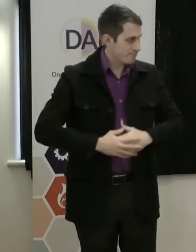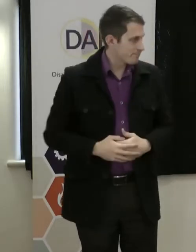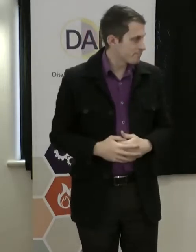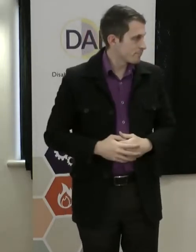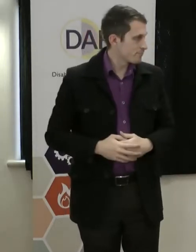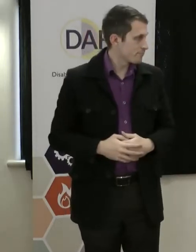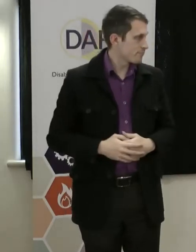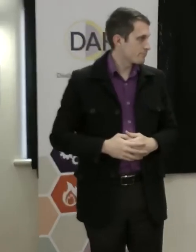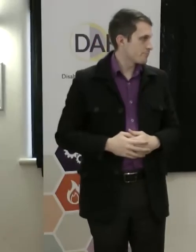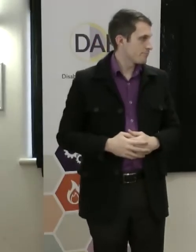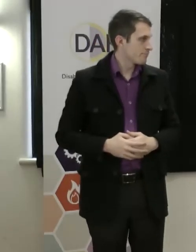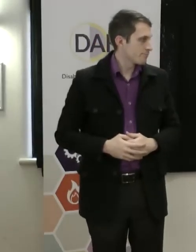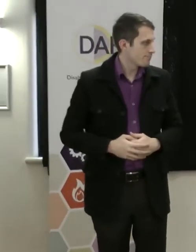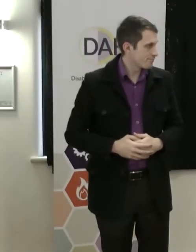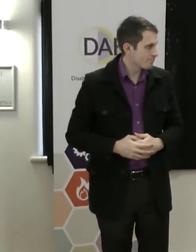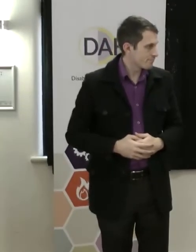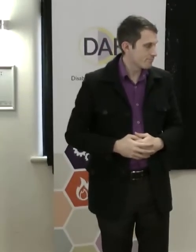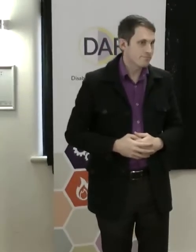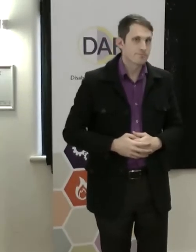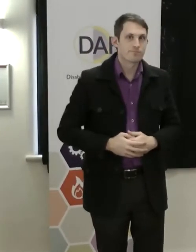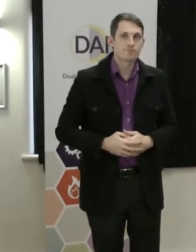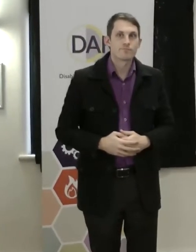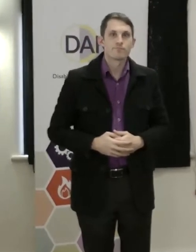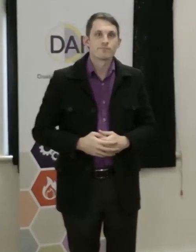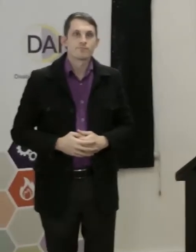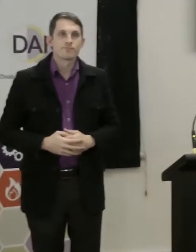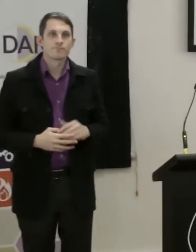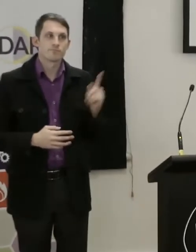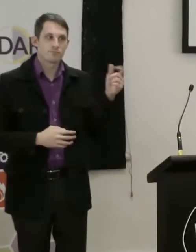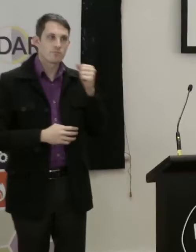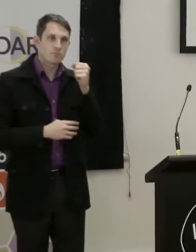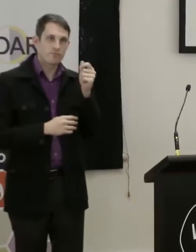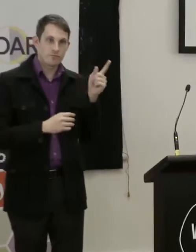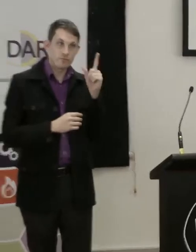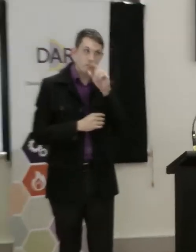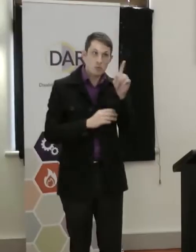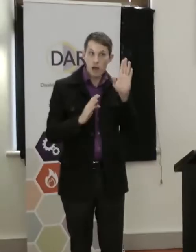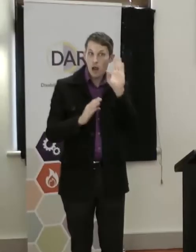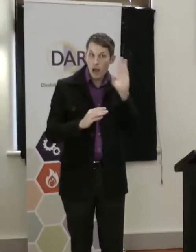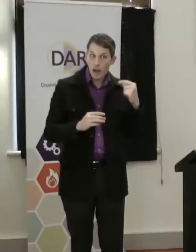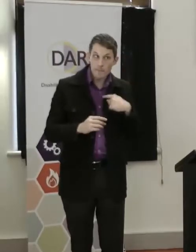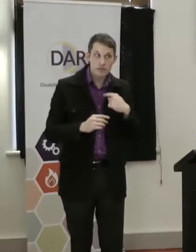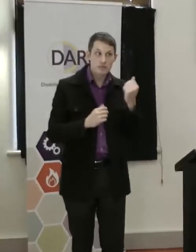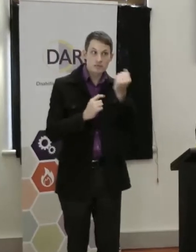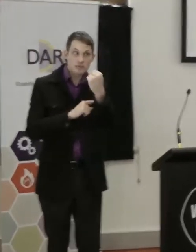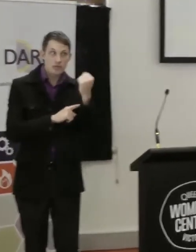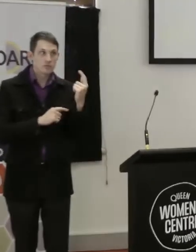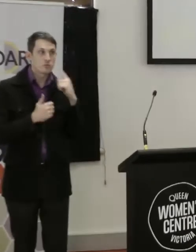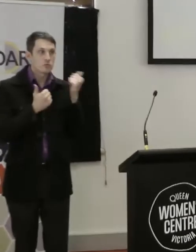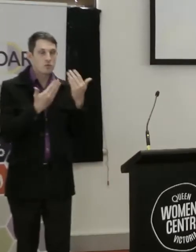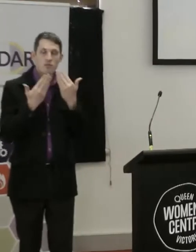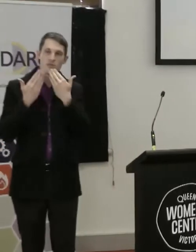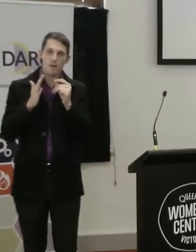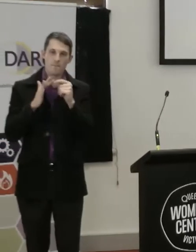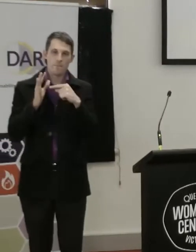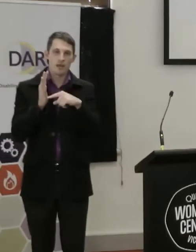microphone? Just directly in front of you. All right. Can everyone hear me? Yep. Awesome. So thanks for that introduction, Patrick. And I just